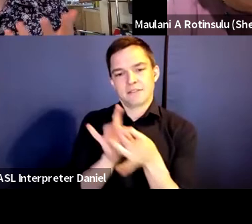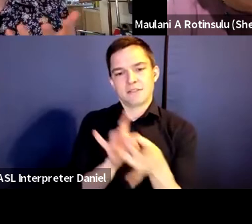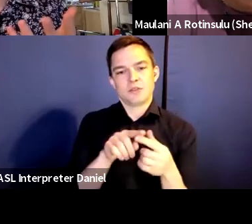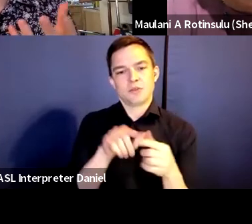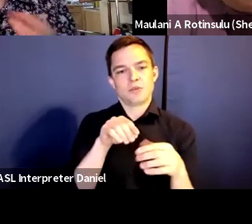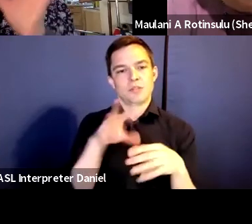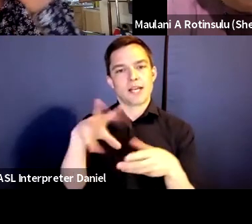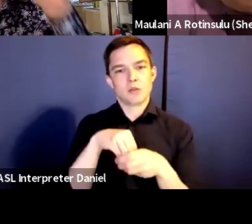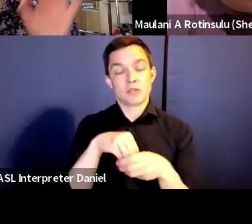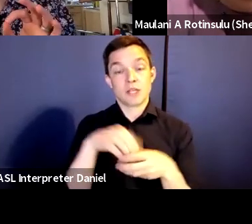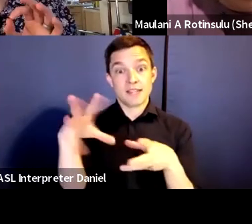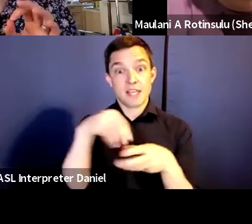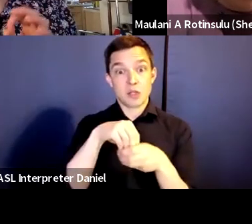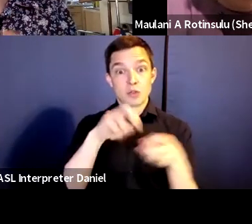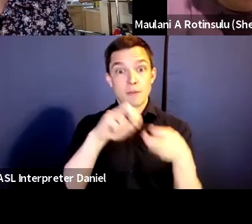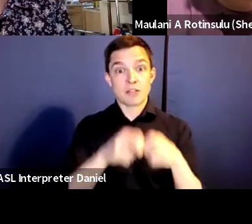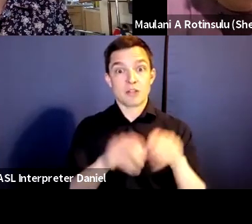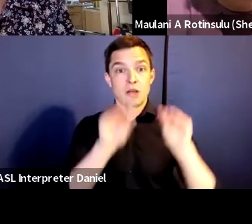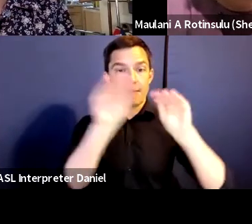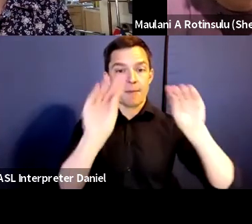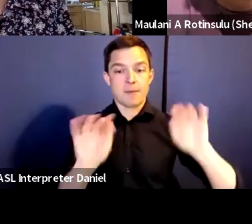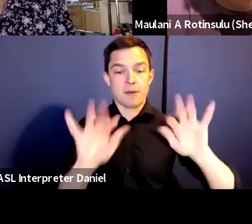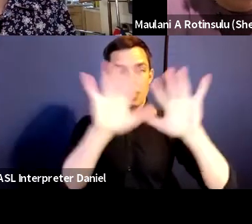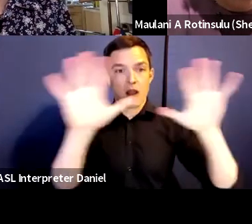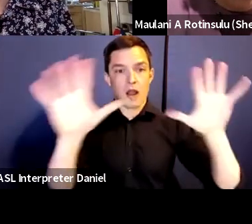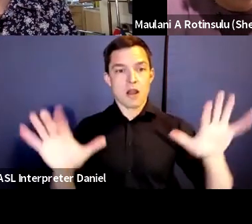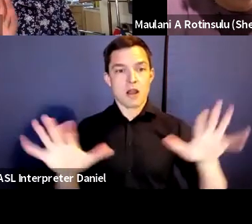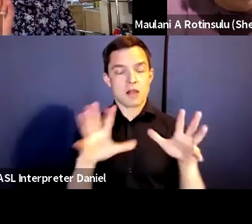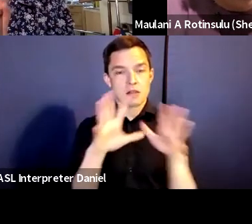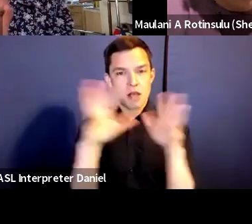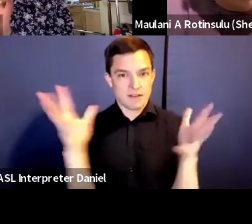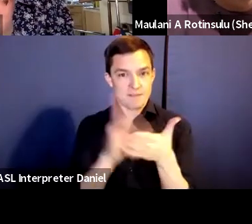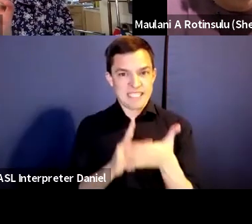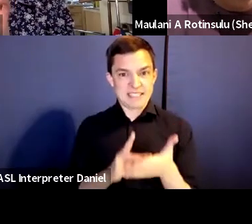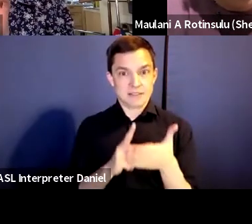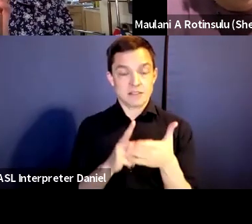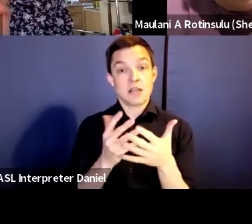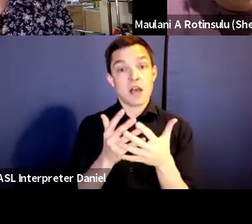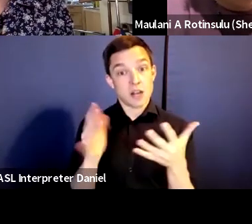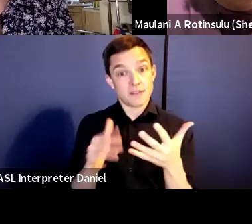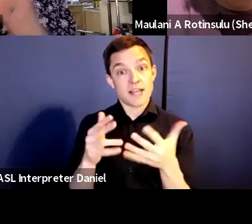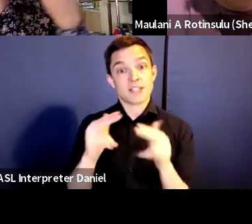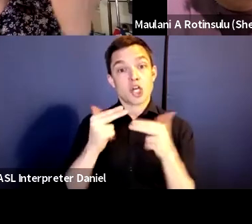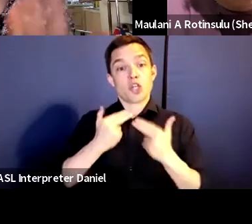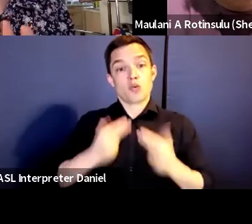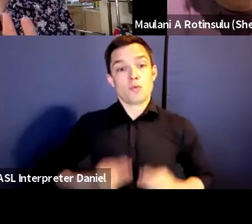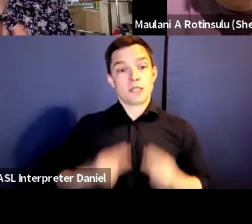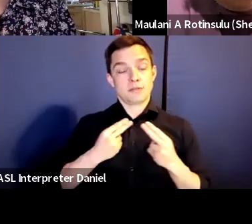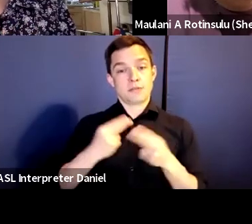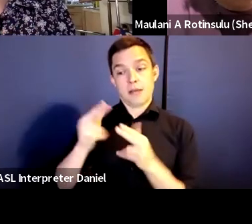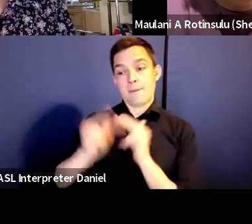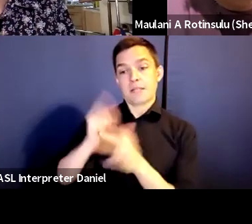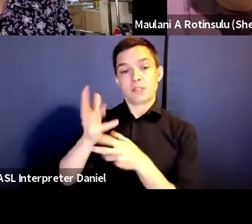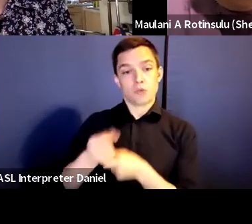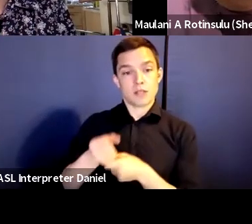inclusion puzzle, there's a lot more pieces involved in there. And a lot of that is the human building of trust, providing